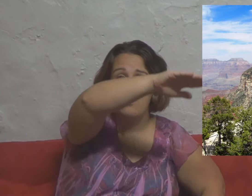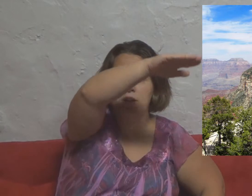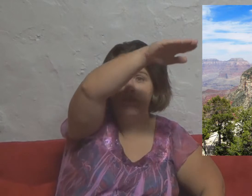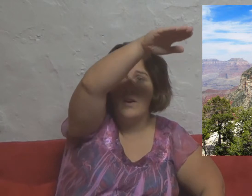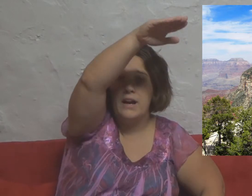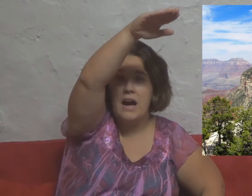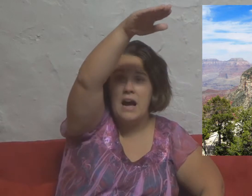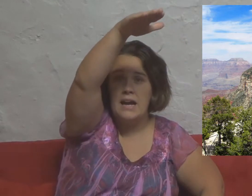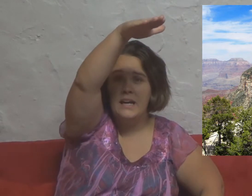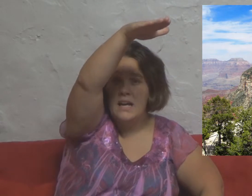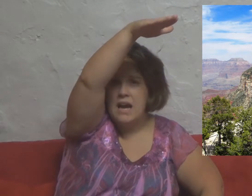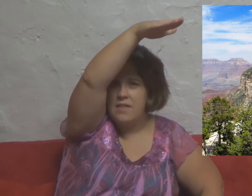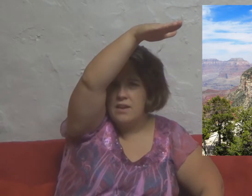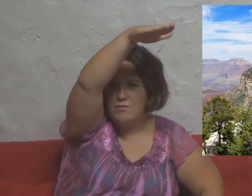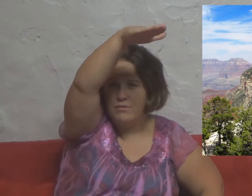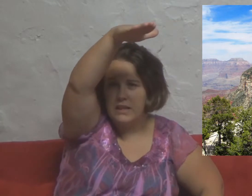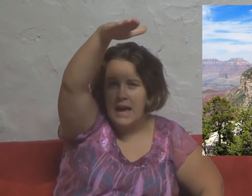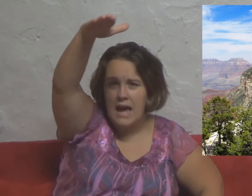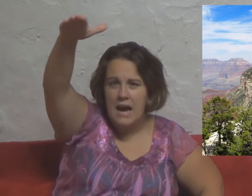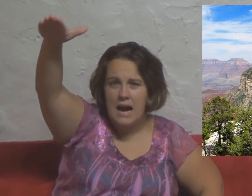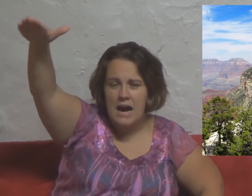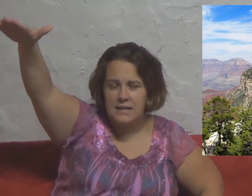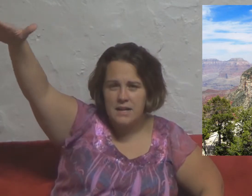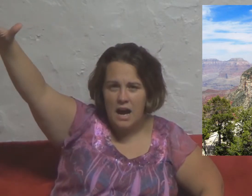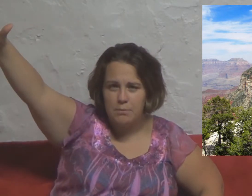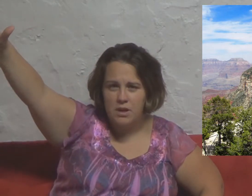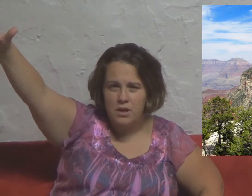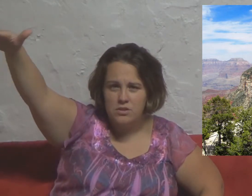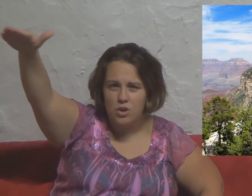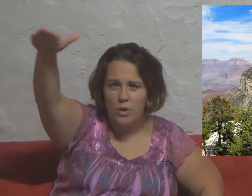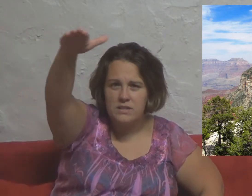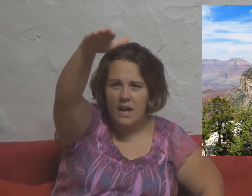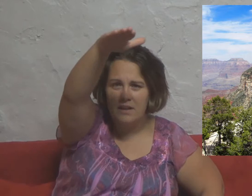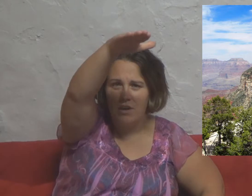very, very high and then flat on top. So it's kind of a